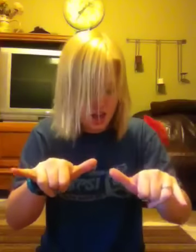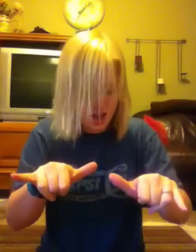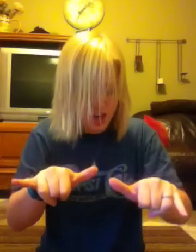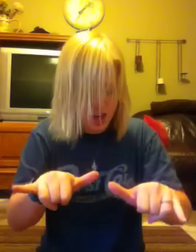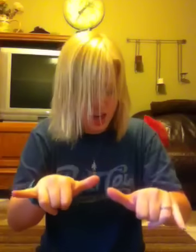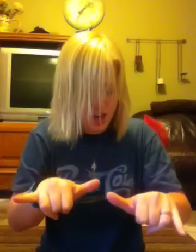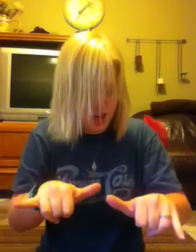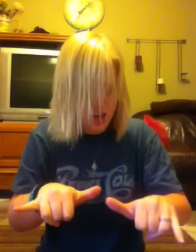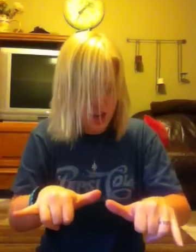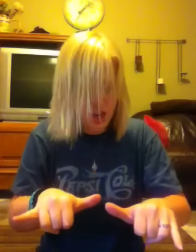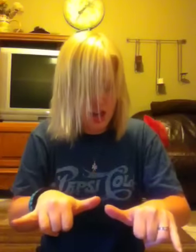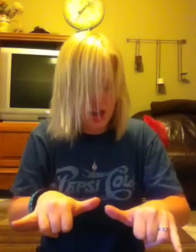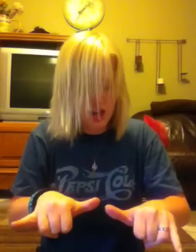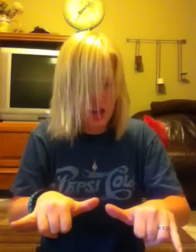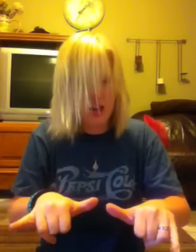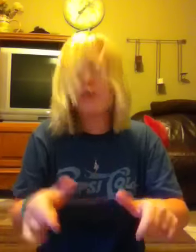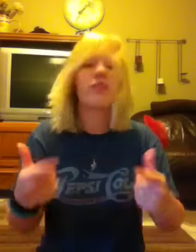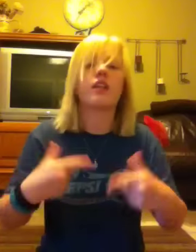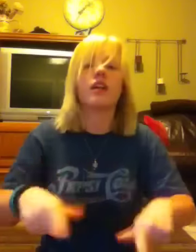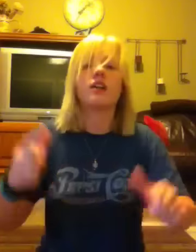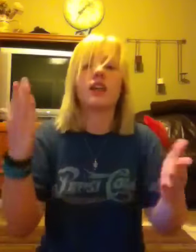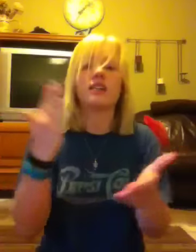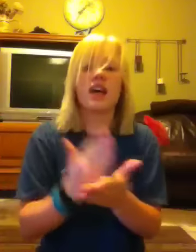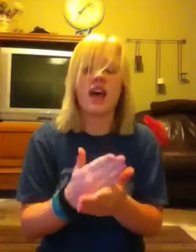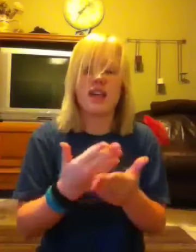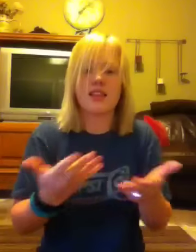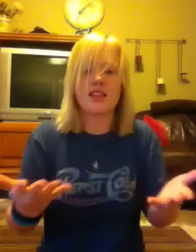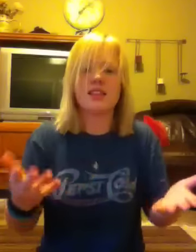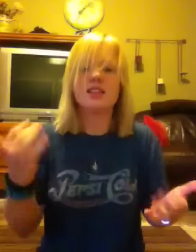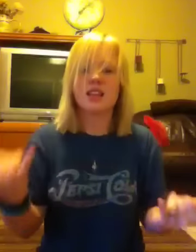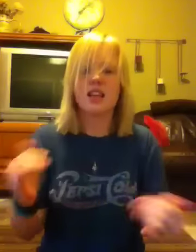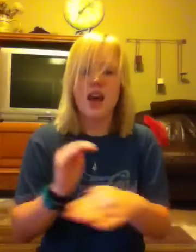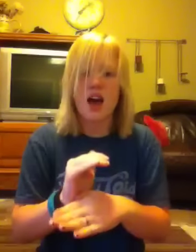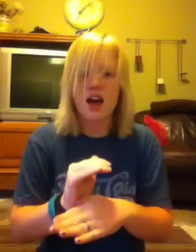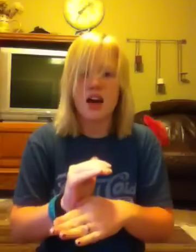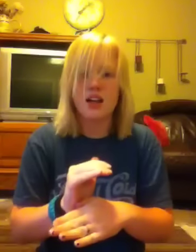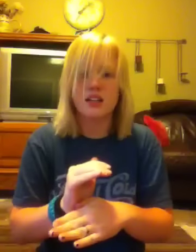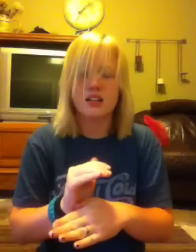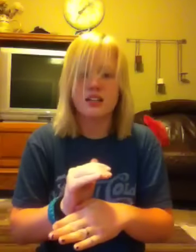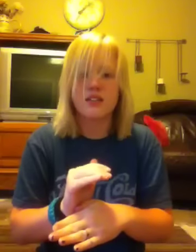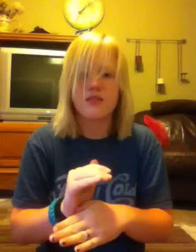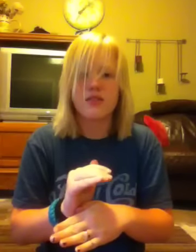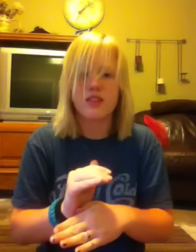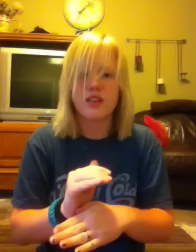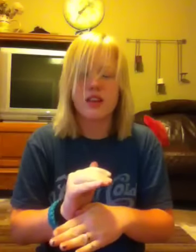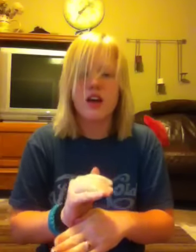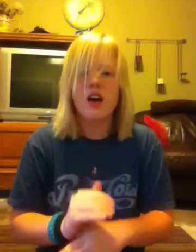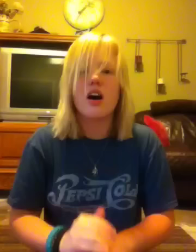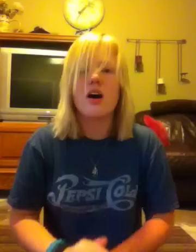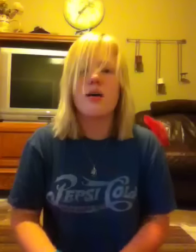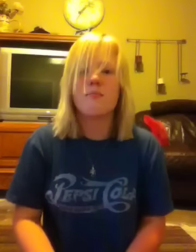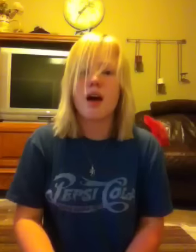A This man is a night A